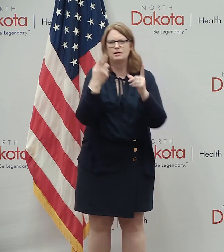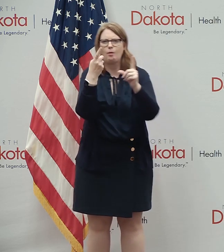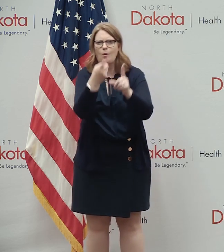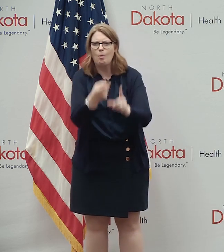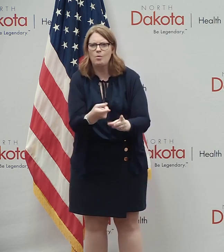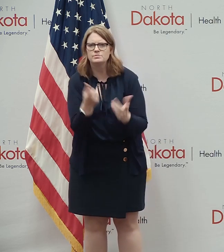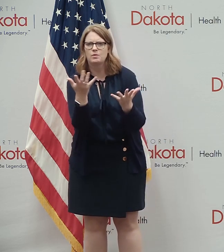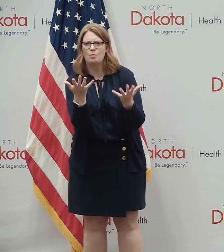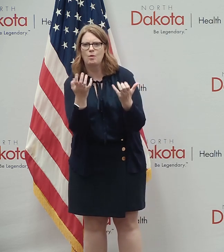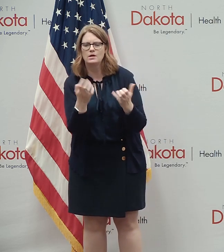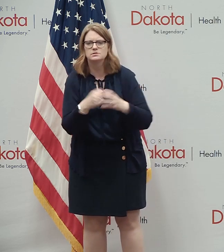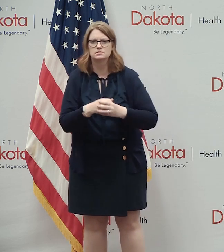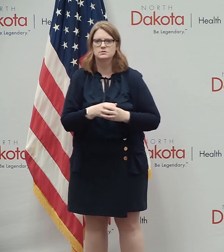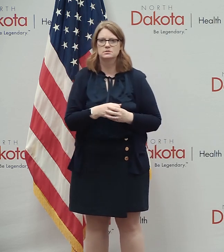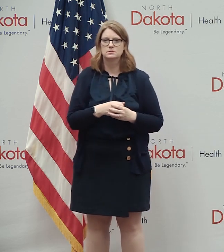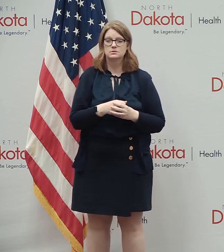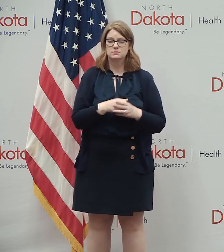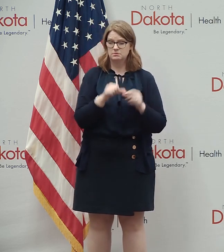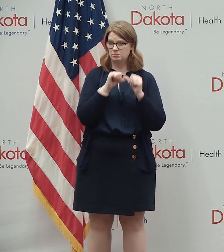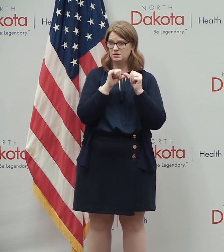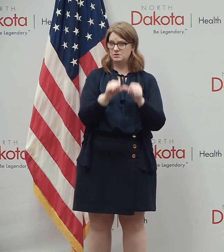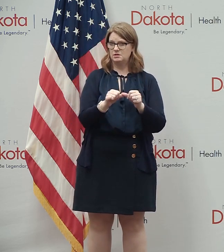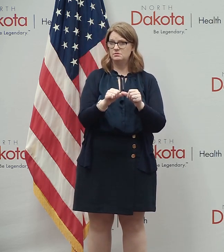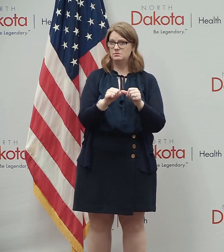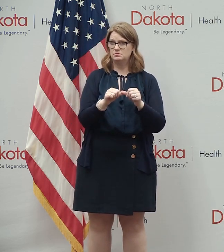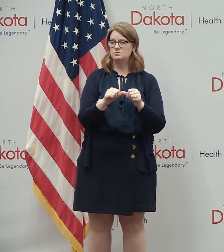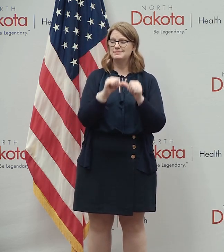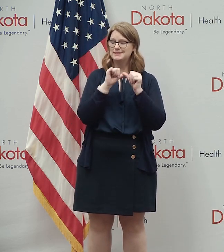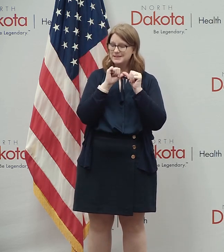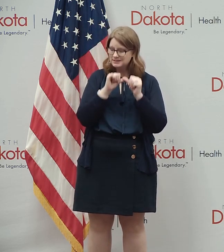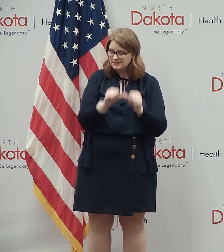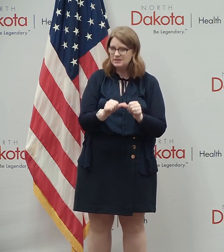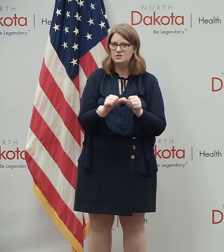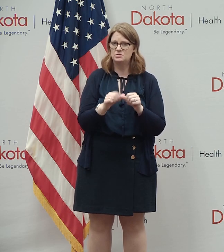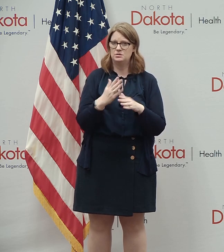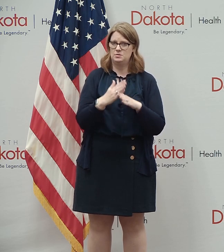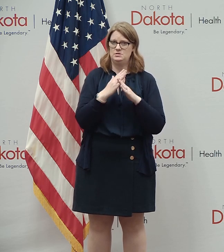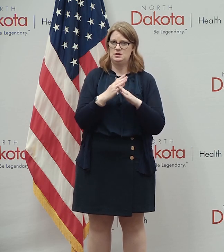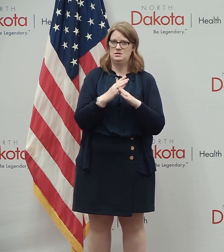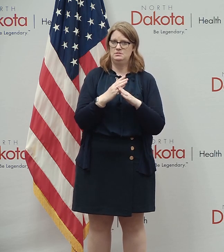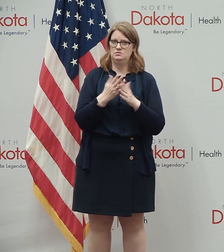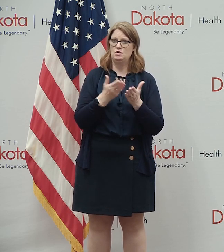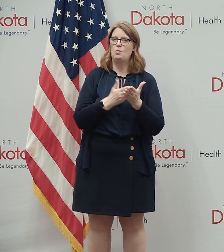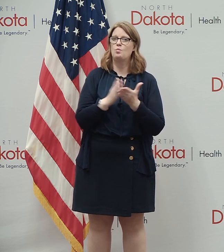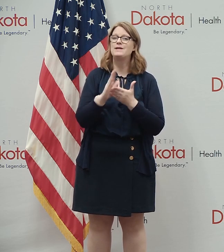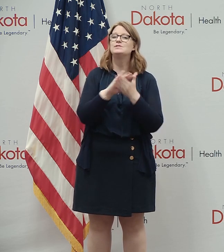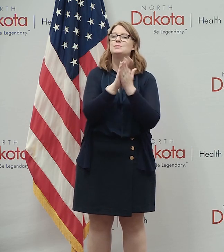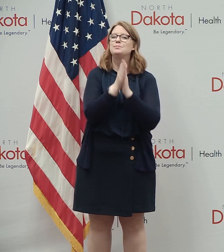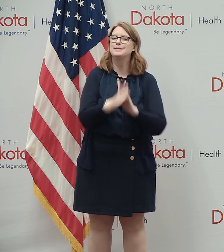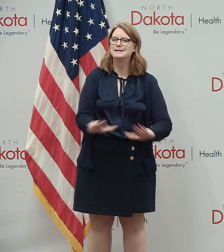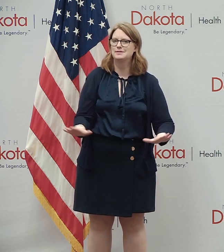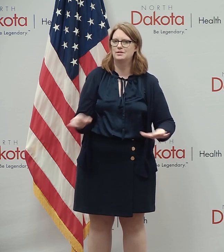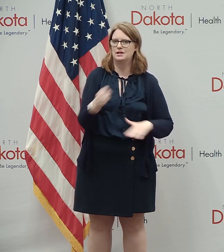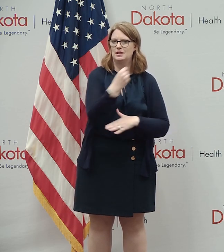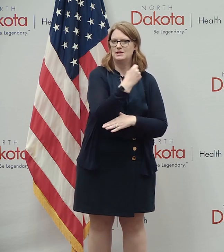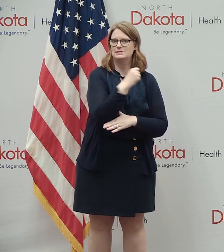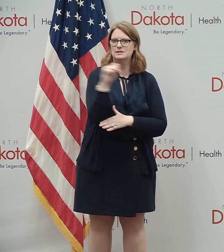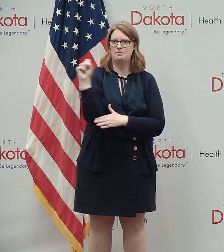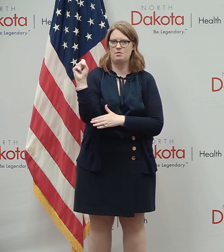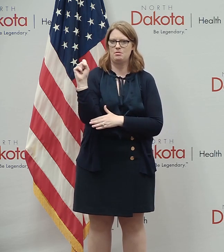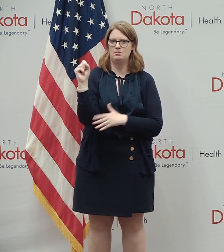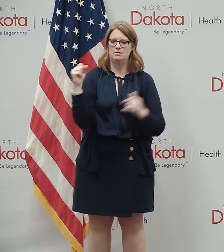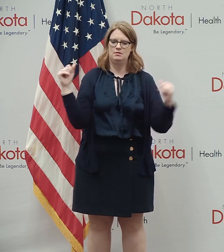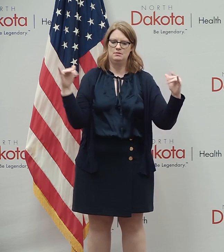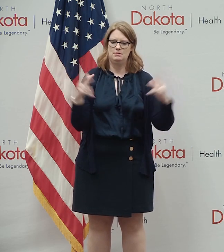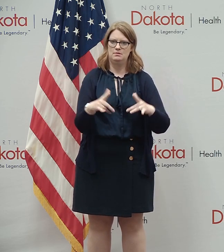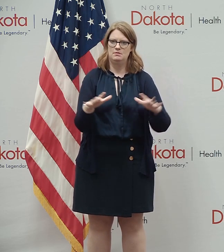will continue to fight fiercely to protect every citizen's right to peacefully and lawfully assemble and to protest, because